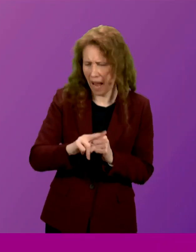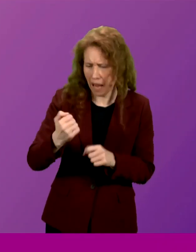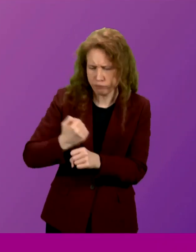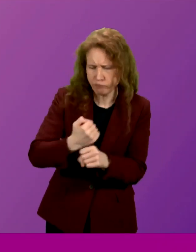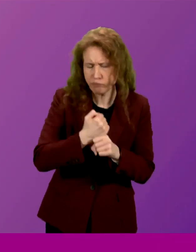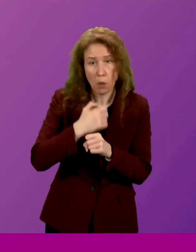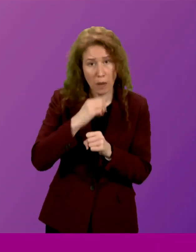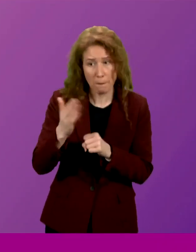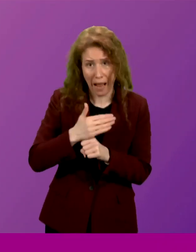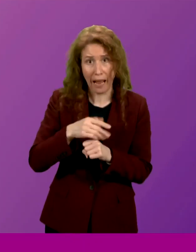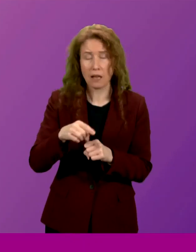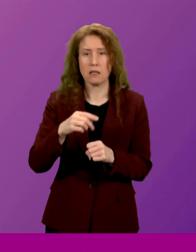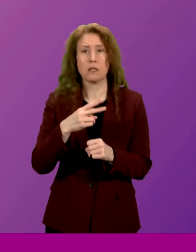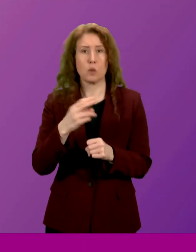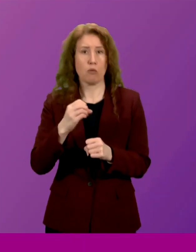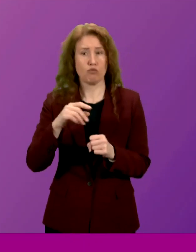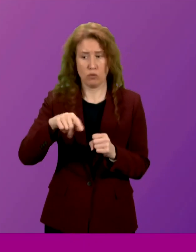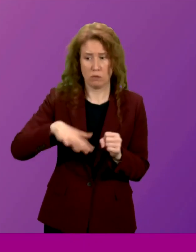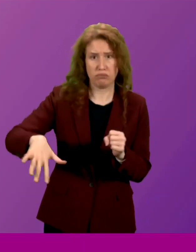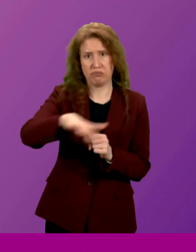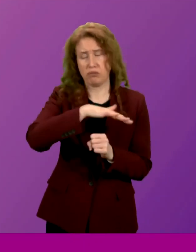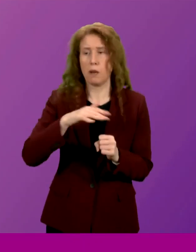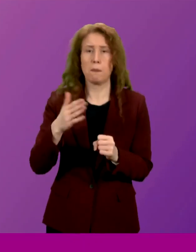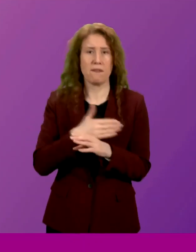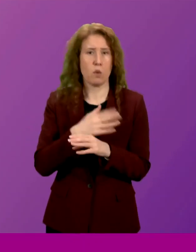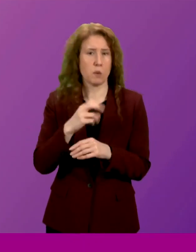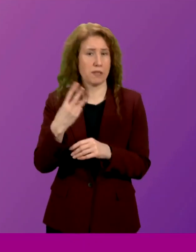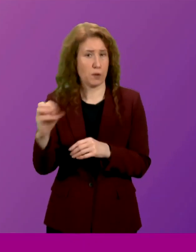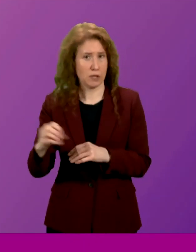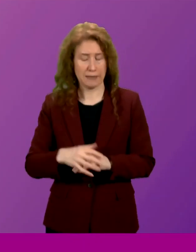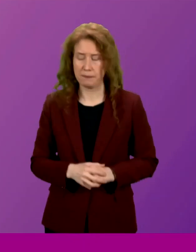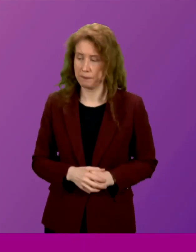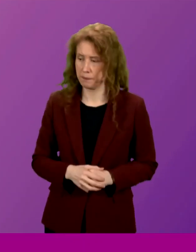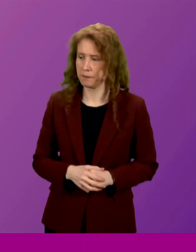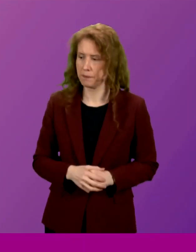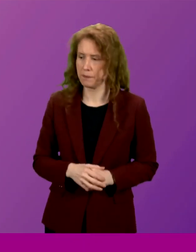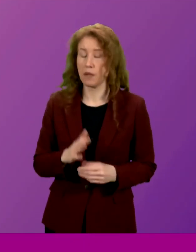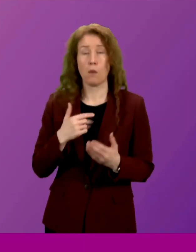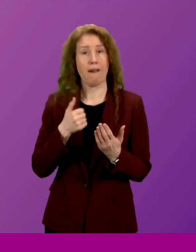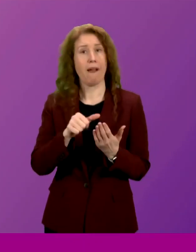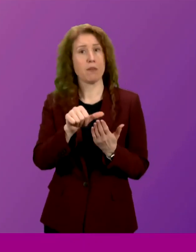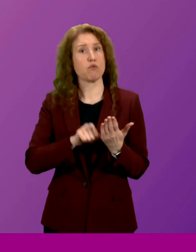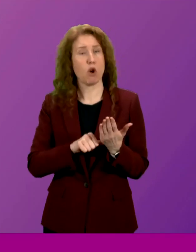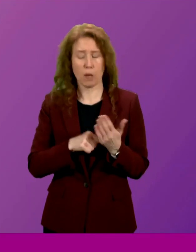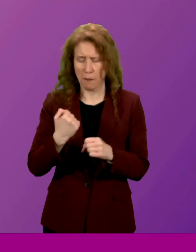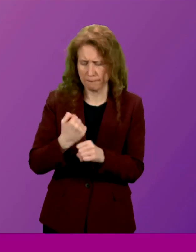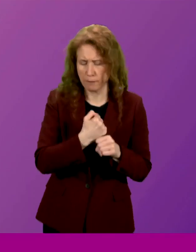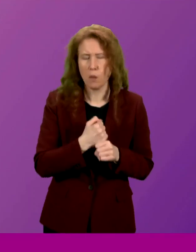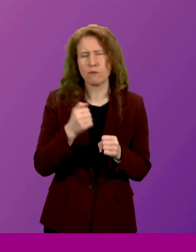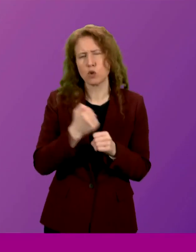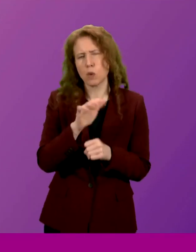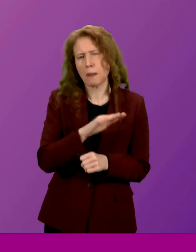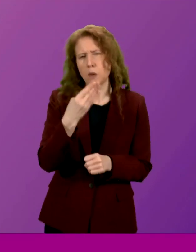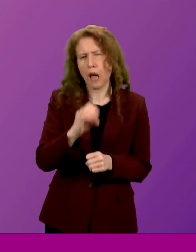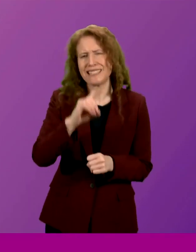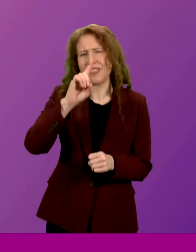peatland by 2030. First Minister. Through our peatland restoration programme, Peatland Action, we've restored around 90,000